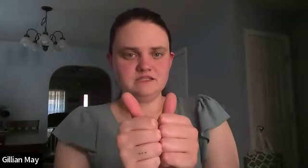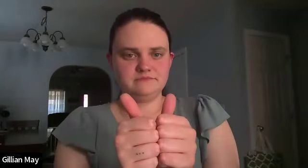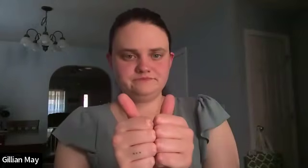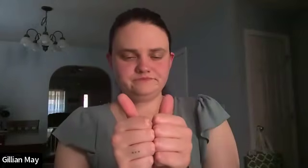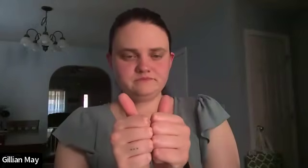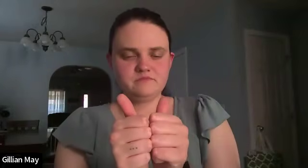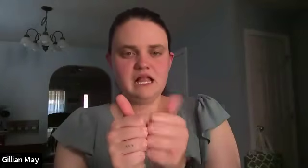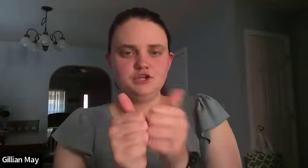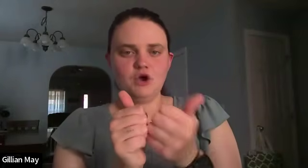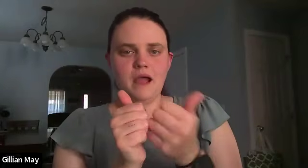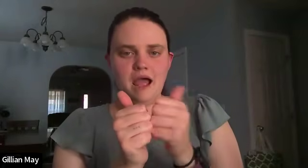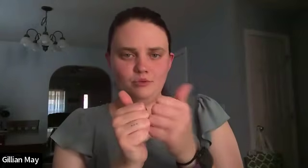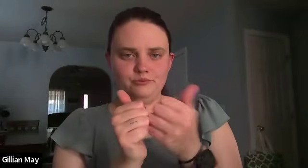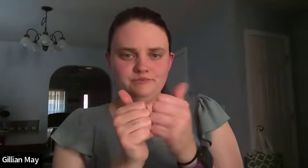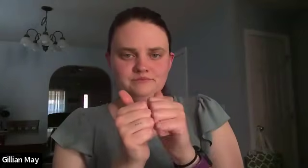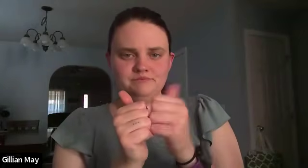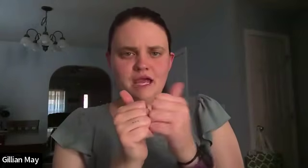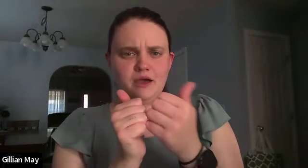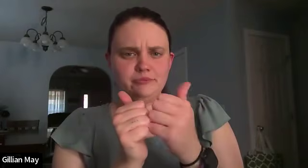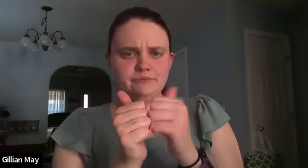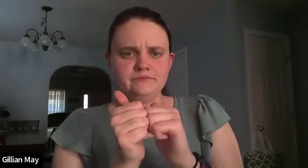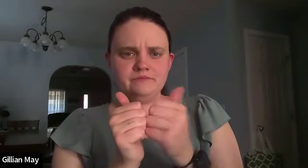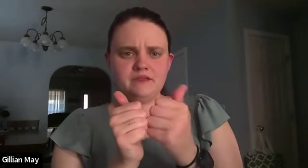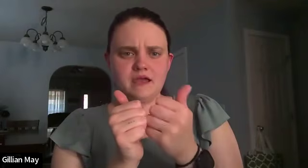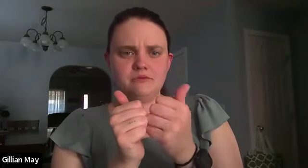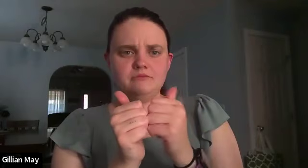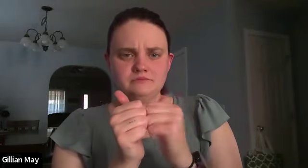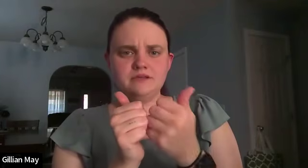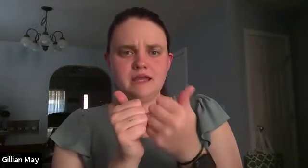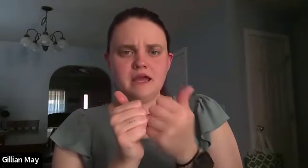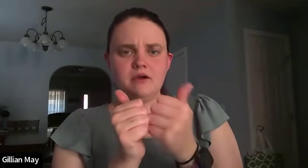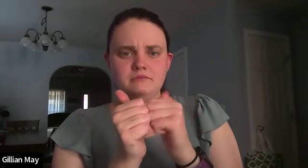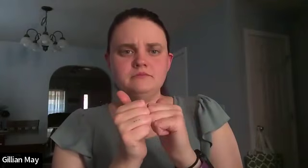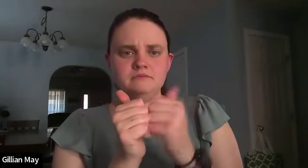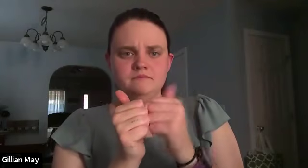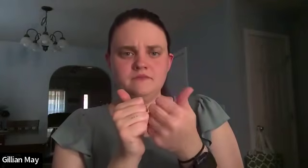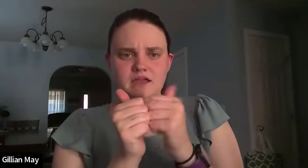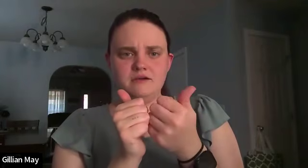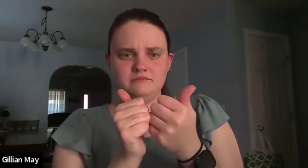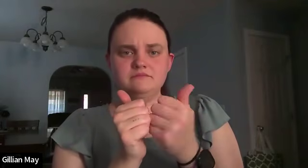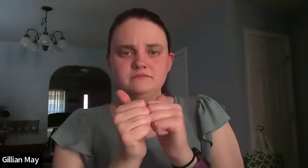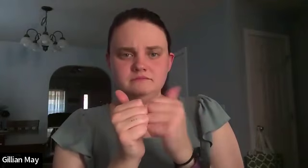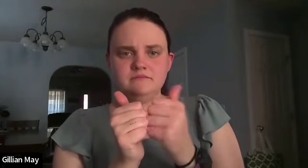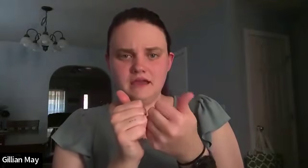this, and you go how, how, how, how, how.